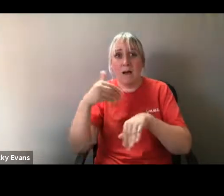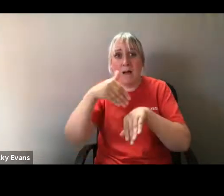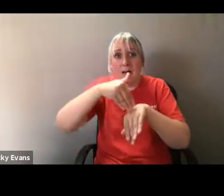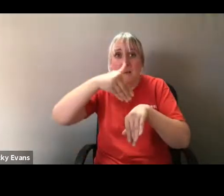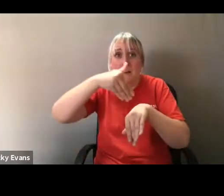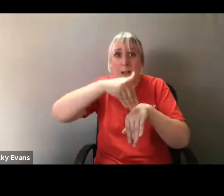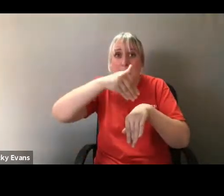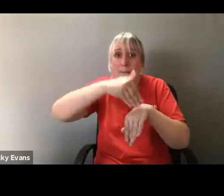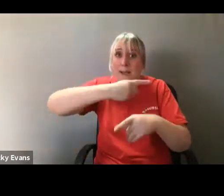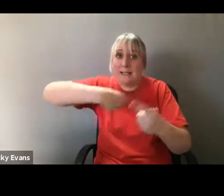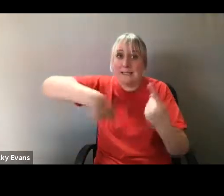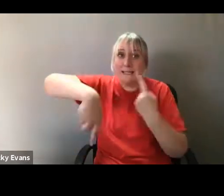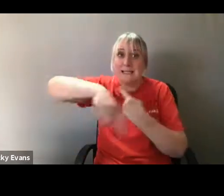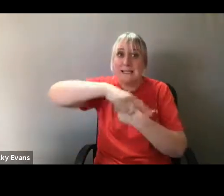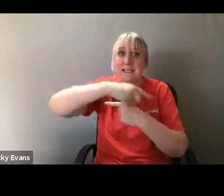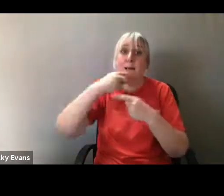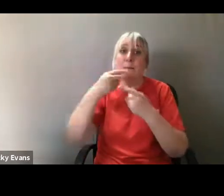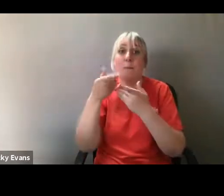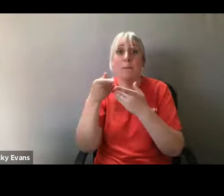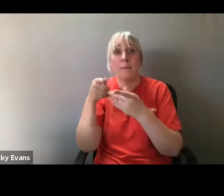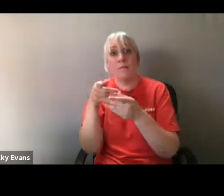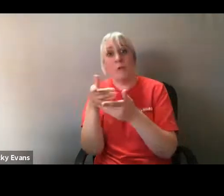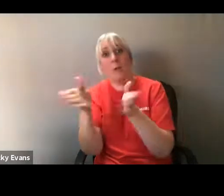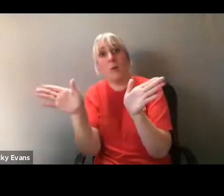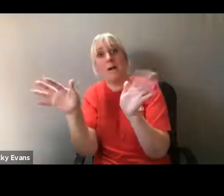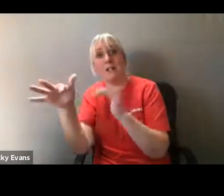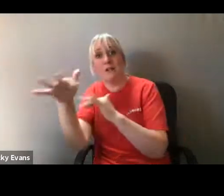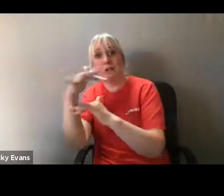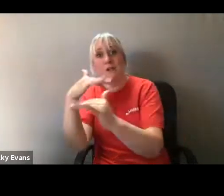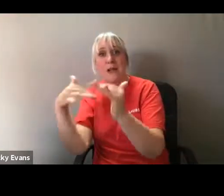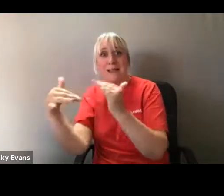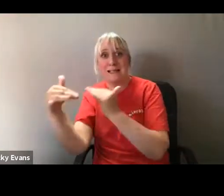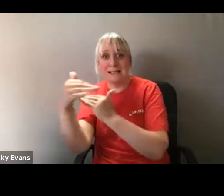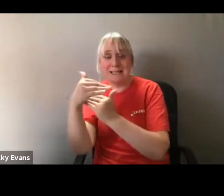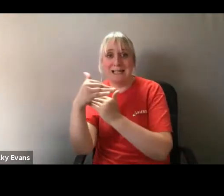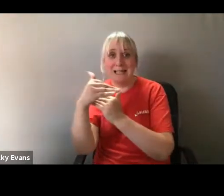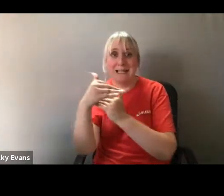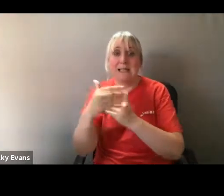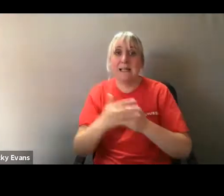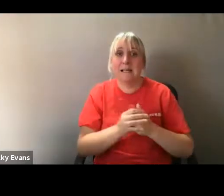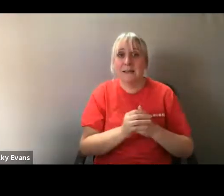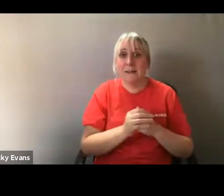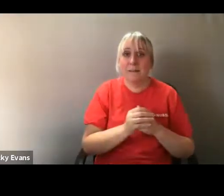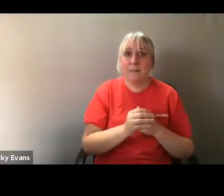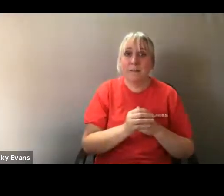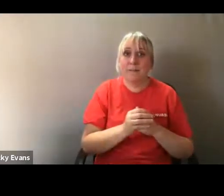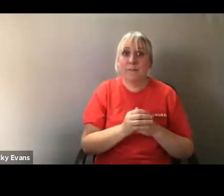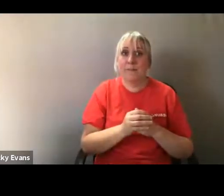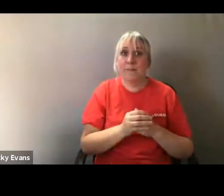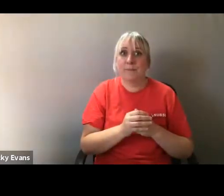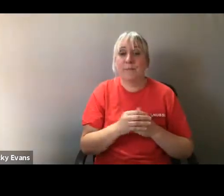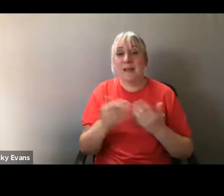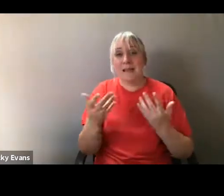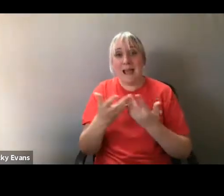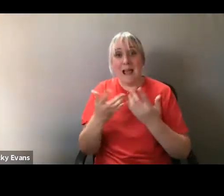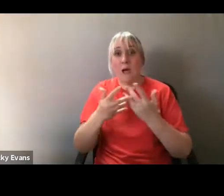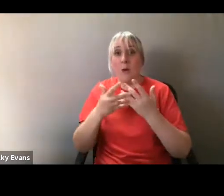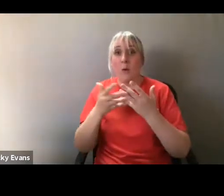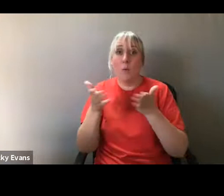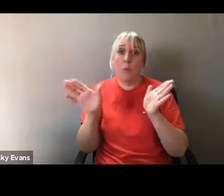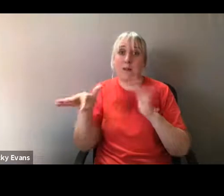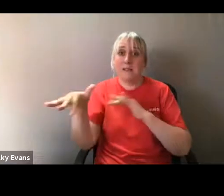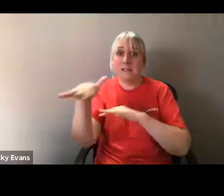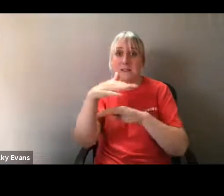by the way society is economically